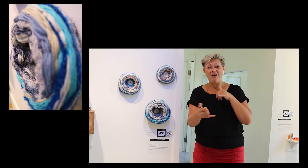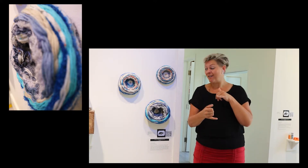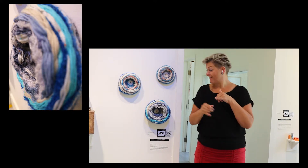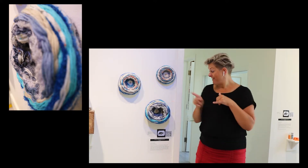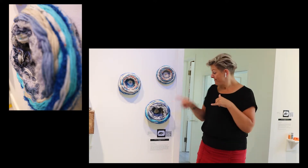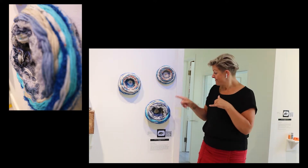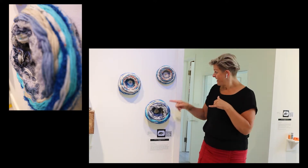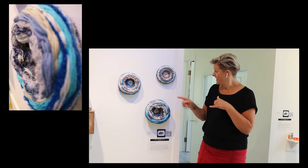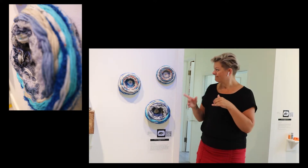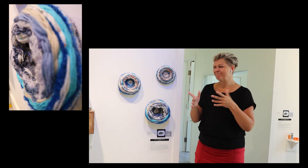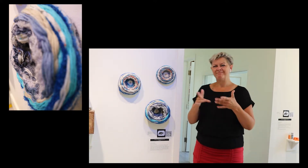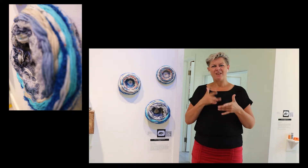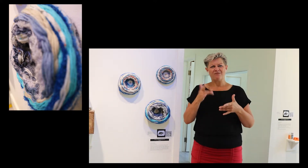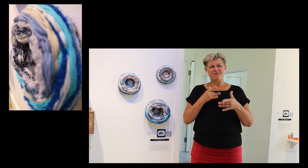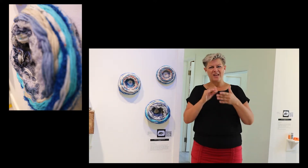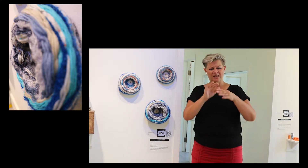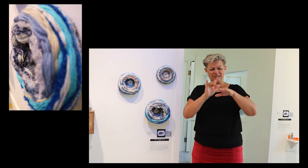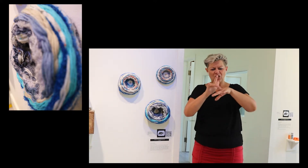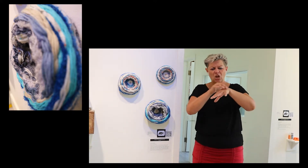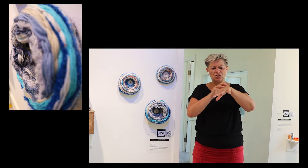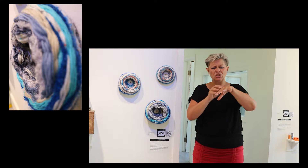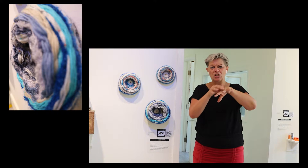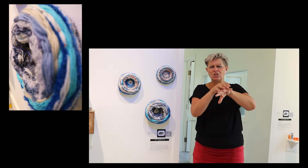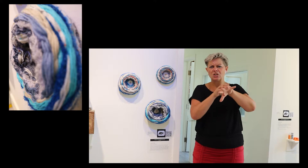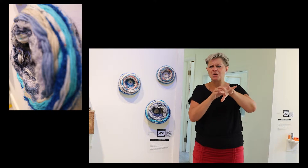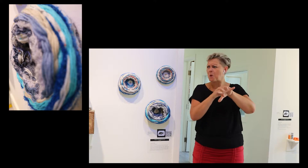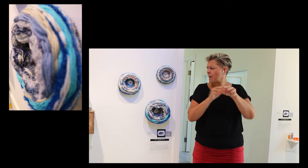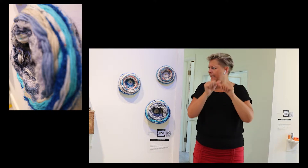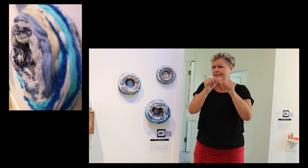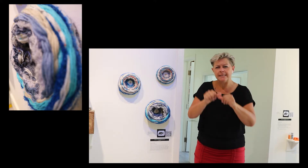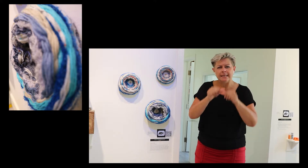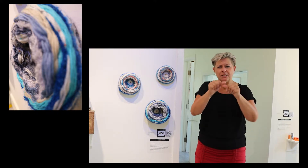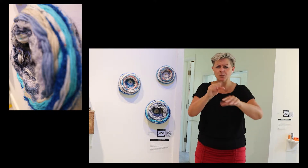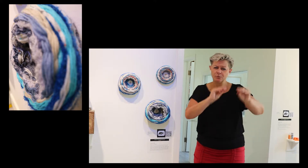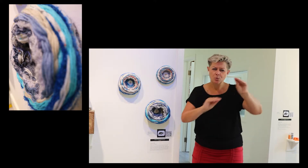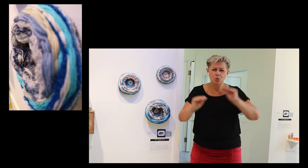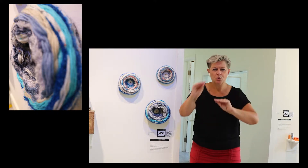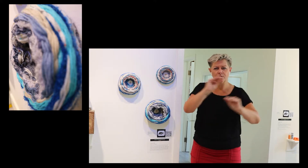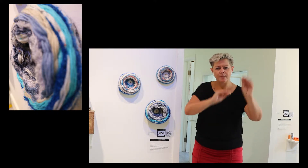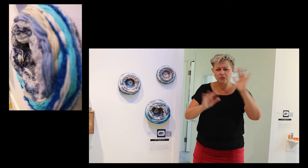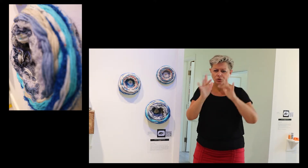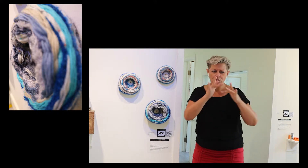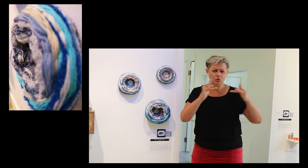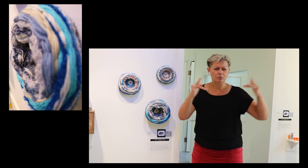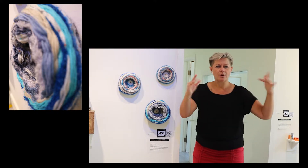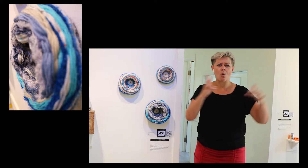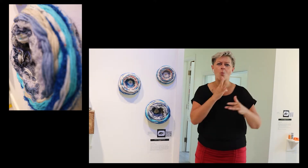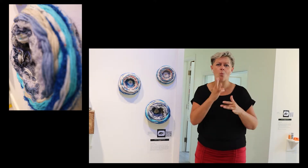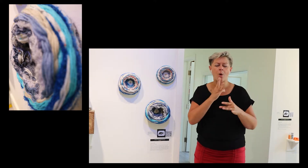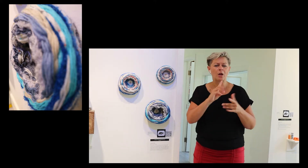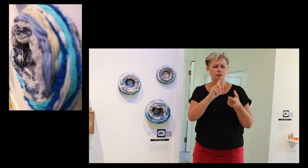textured surface of this artwork reflects both the continuous movement and shimmering nature of water.